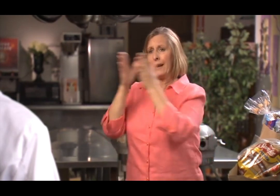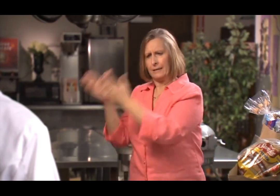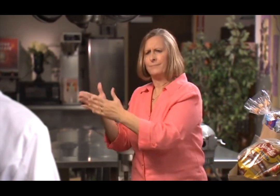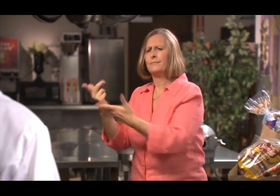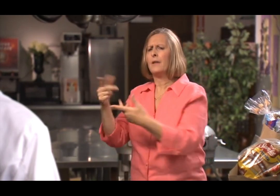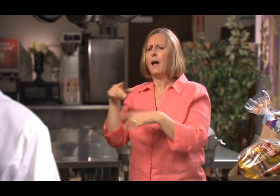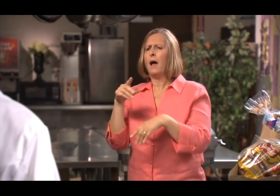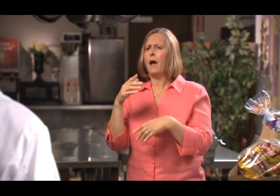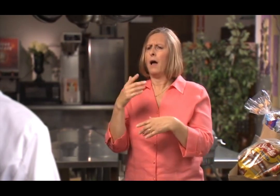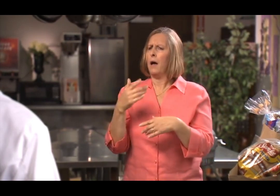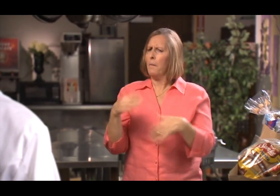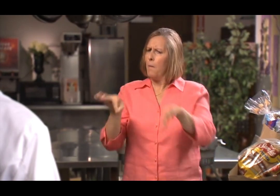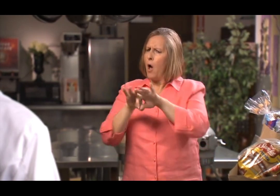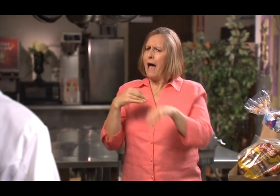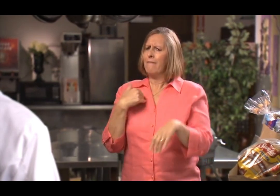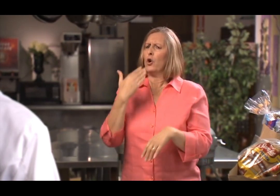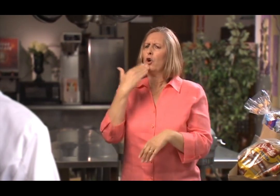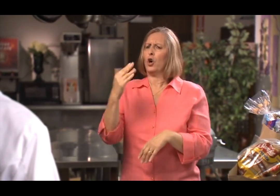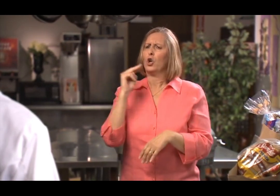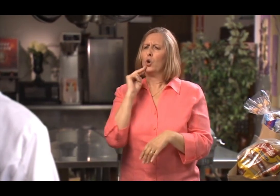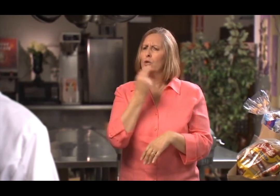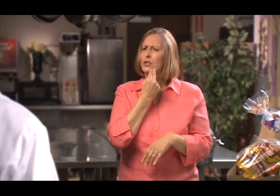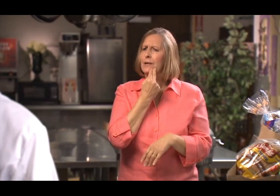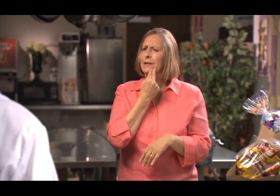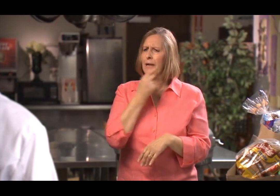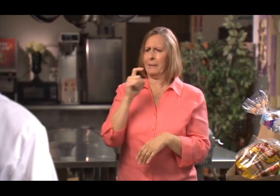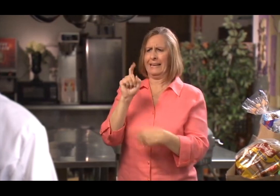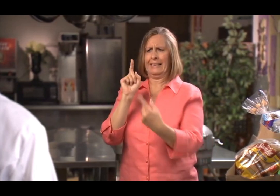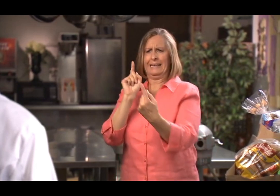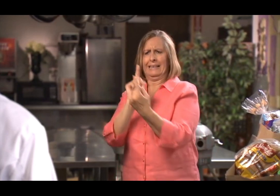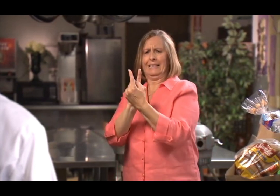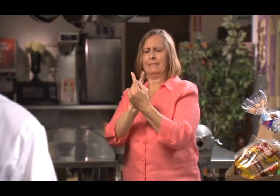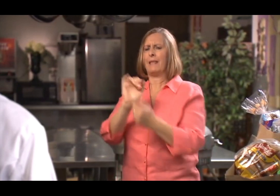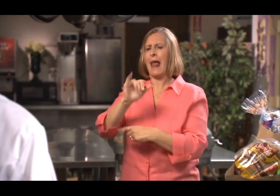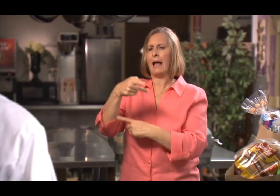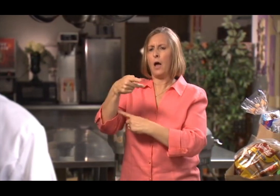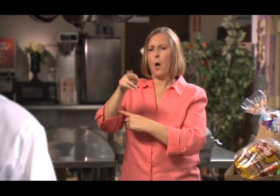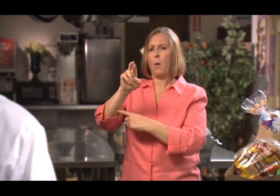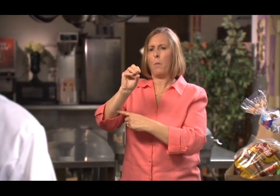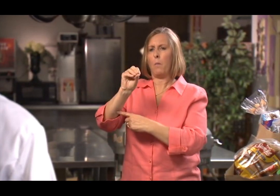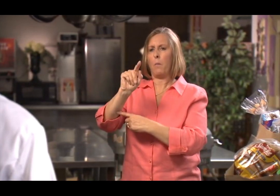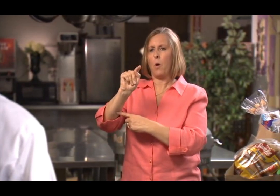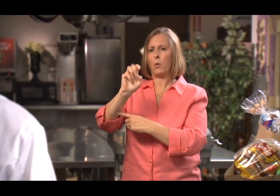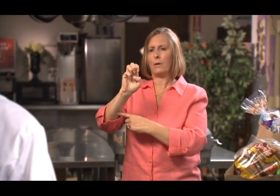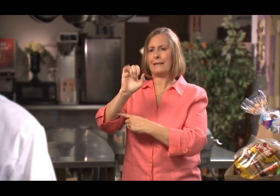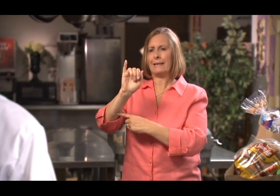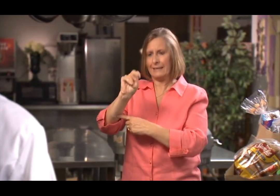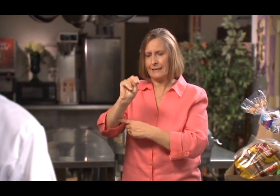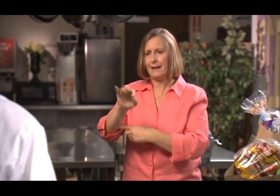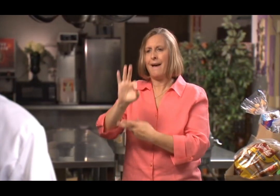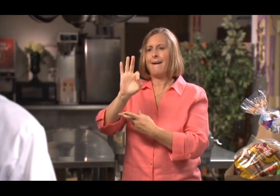hand, it is important to get enough of the healthy nutrients, like protein,